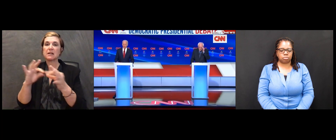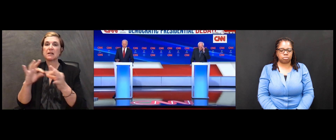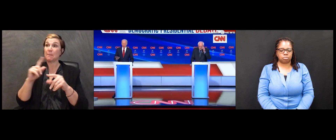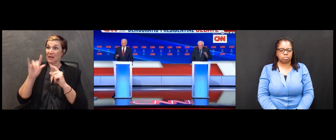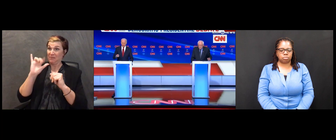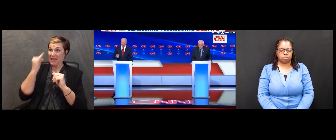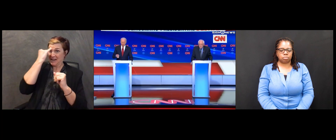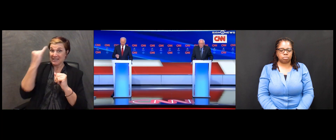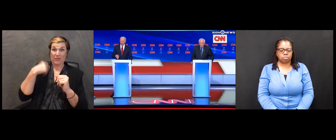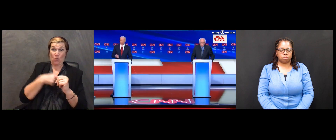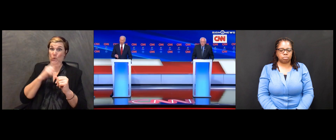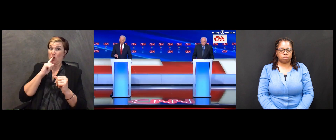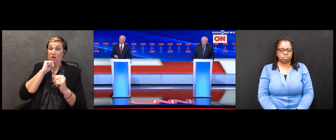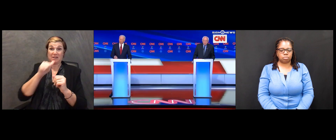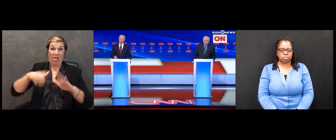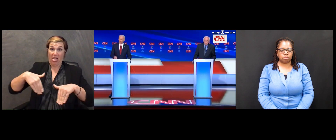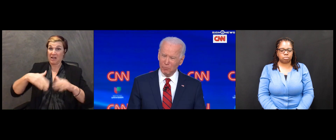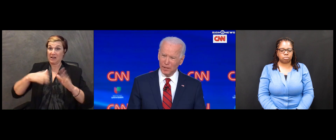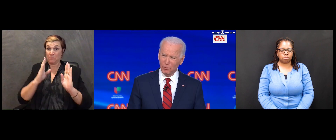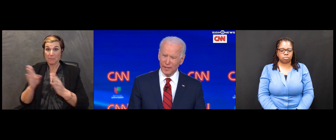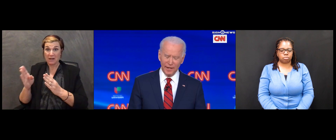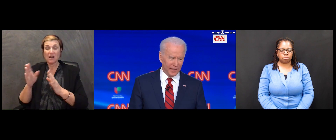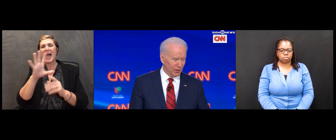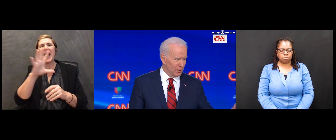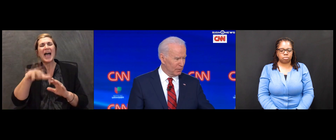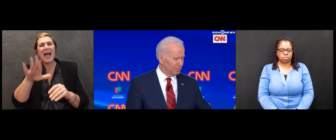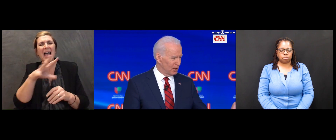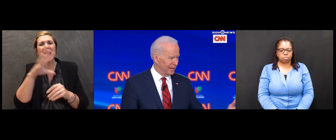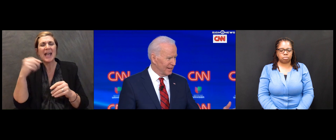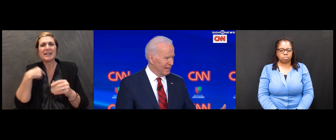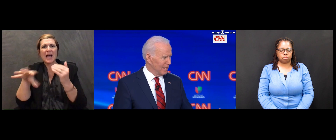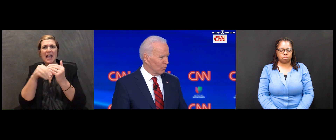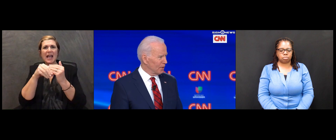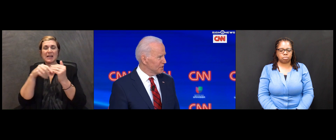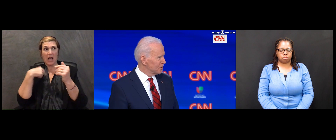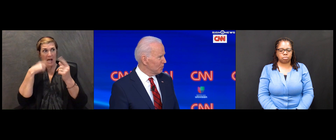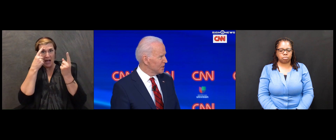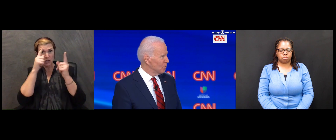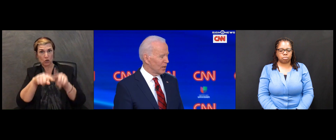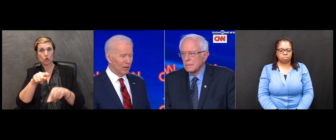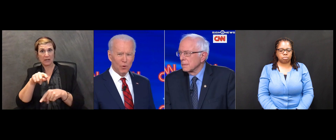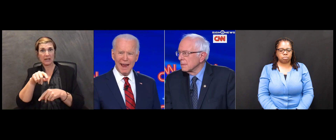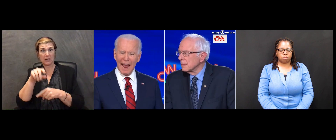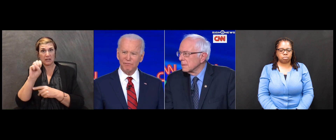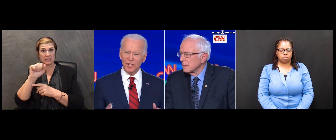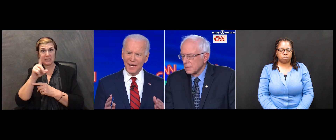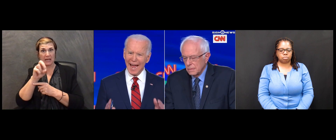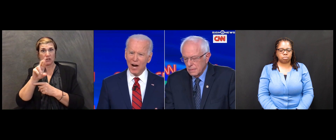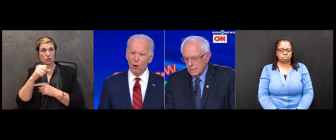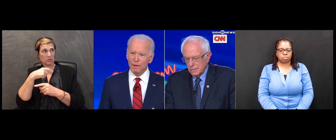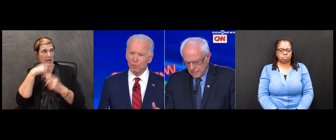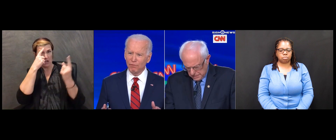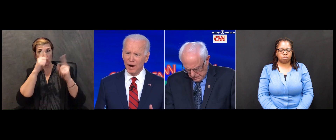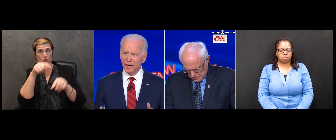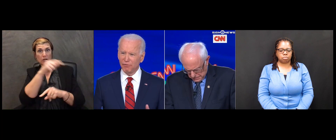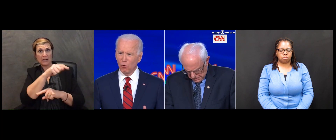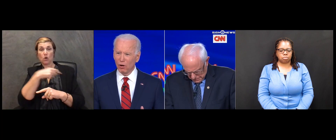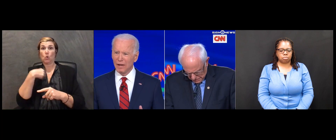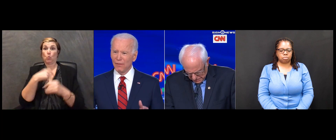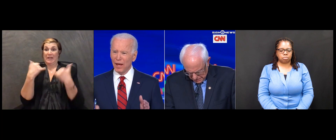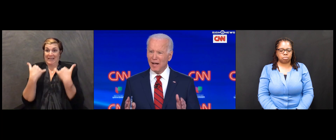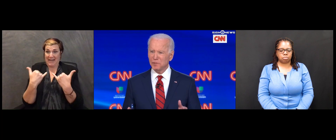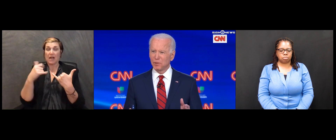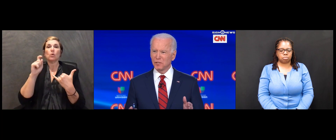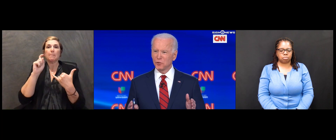this and the other thing I want to point out, and I agree with Bernie, we're in a situation where we have to now be providing